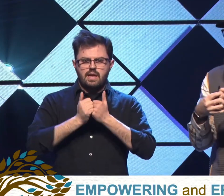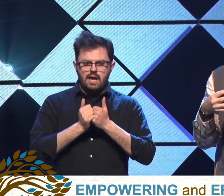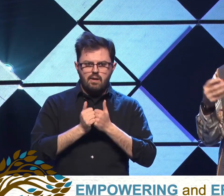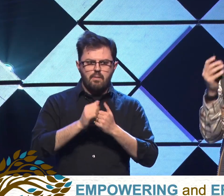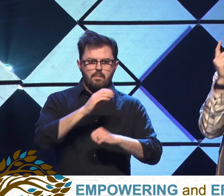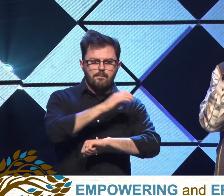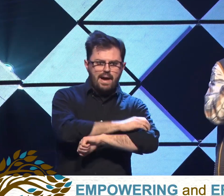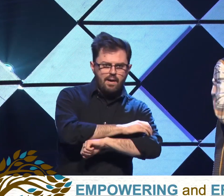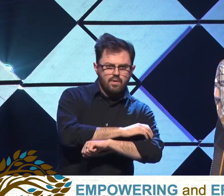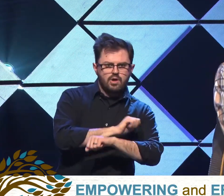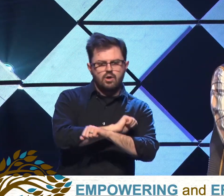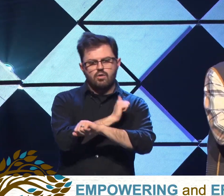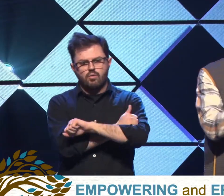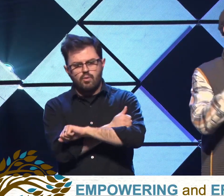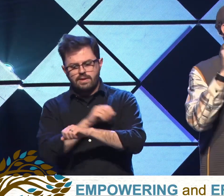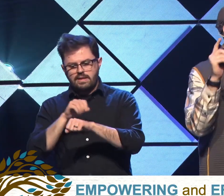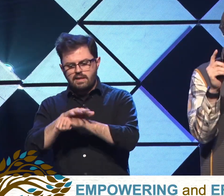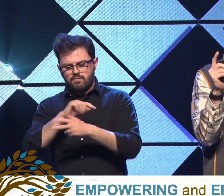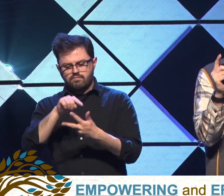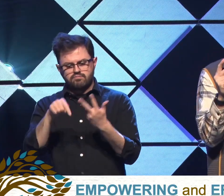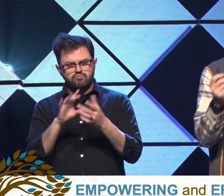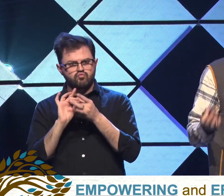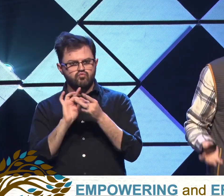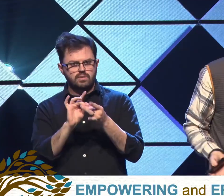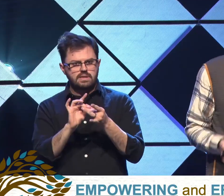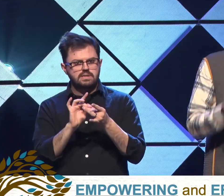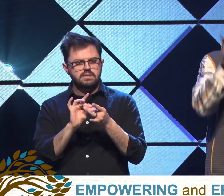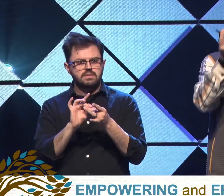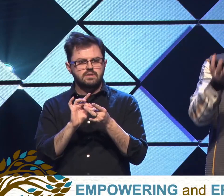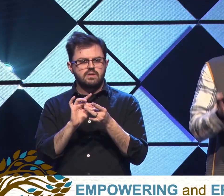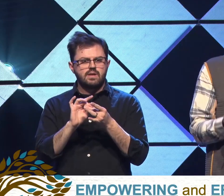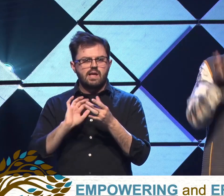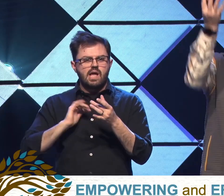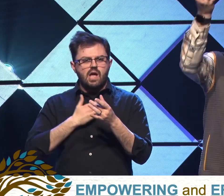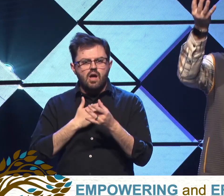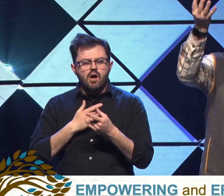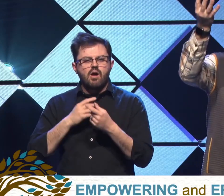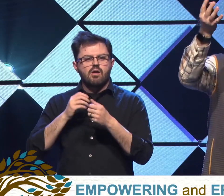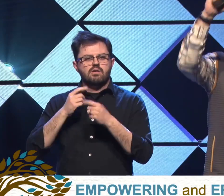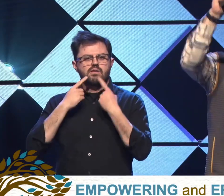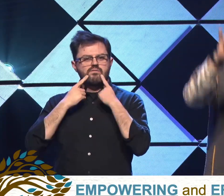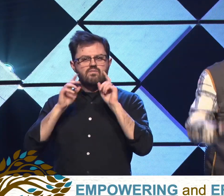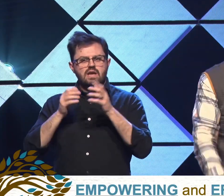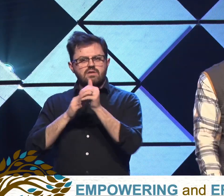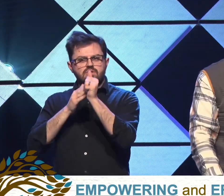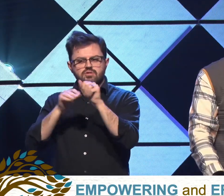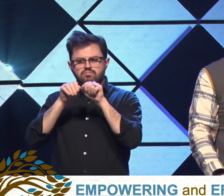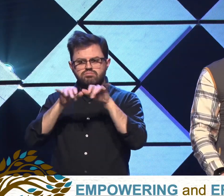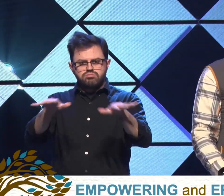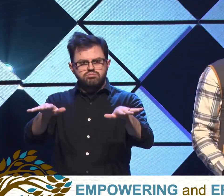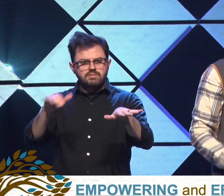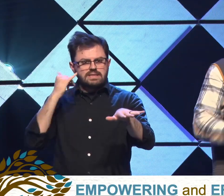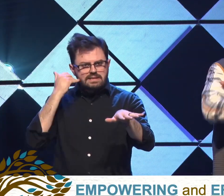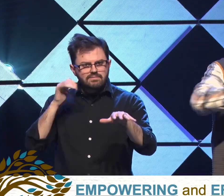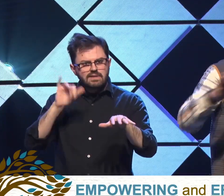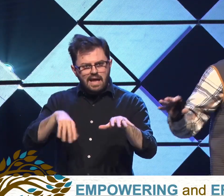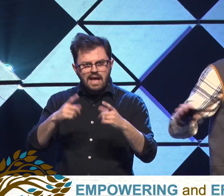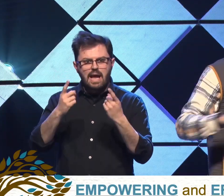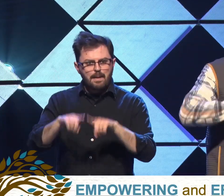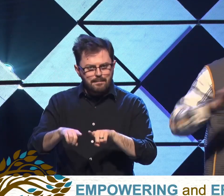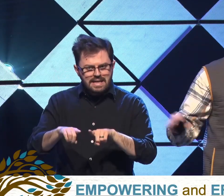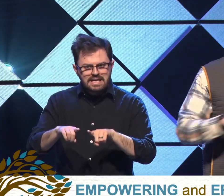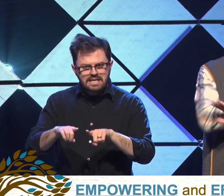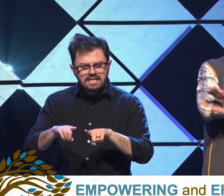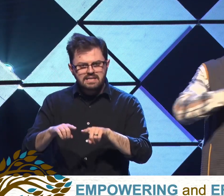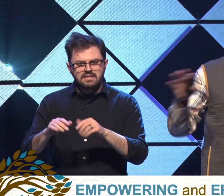and influence. And when empowerment and effective leadership flourishes, you know what decreases? Injustice. Any